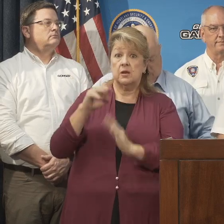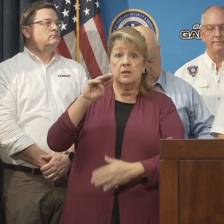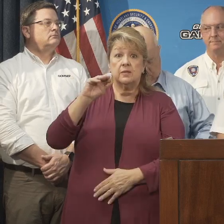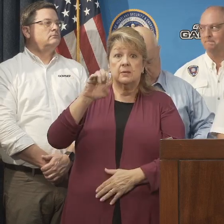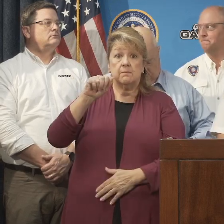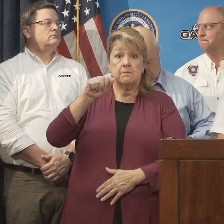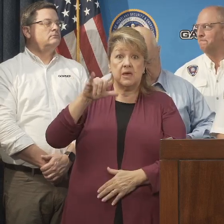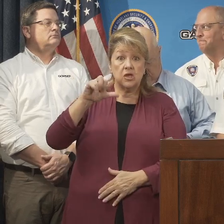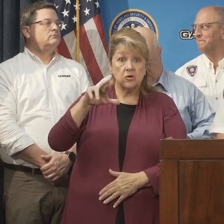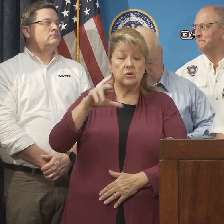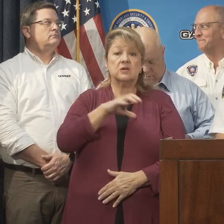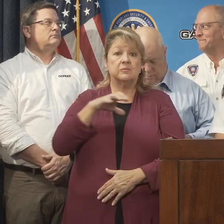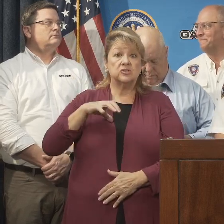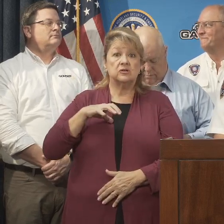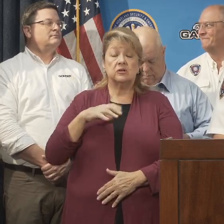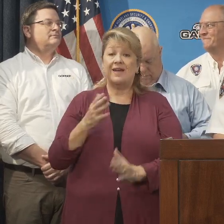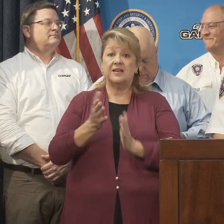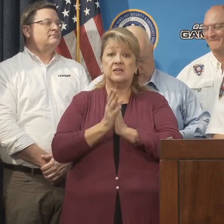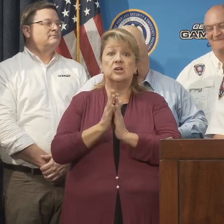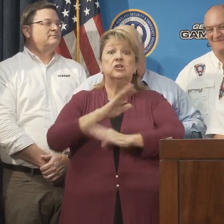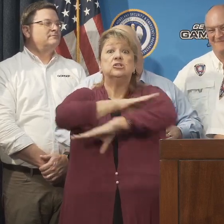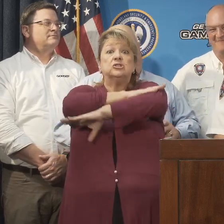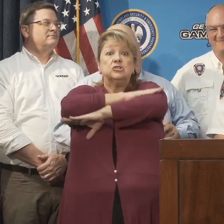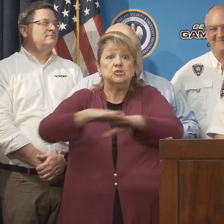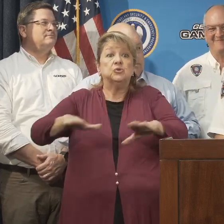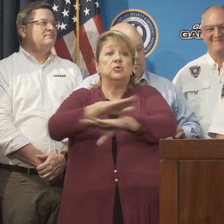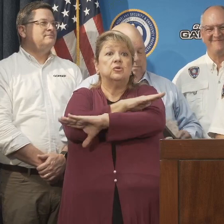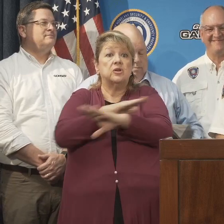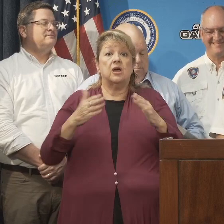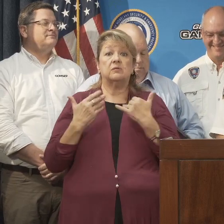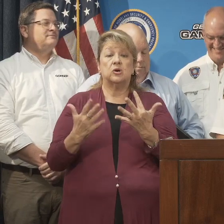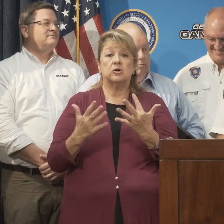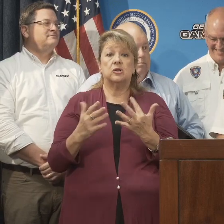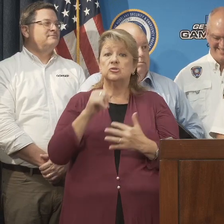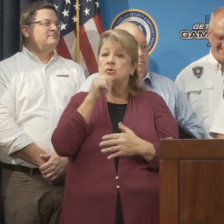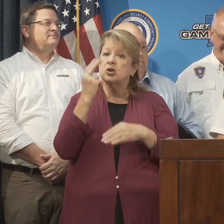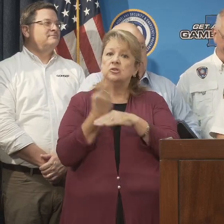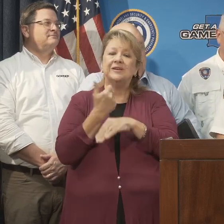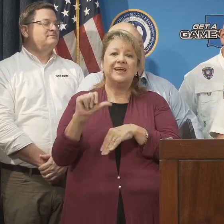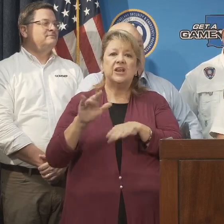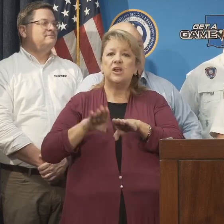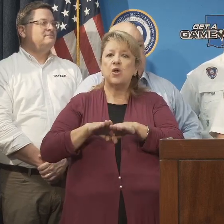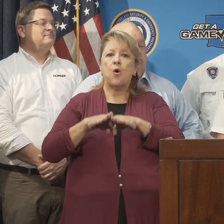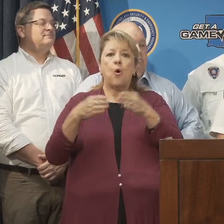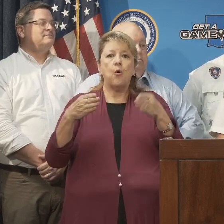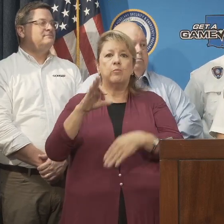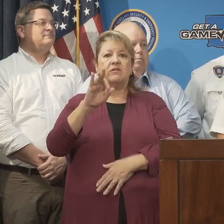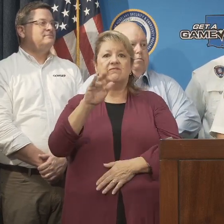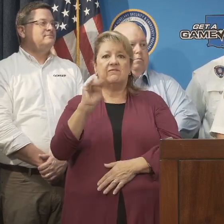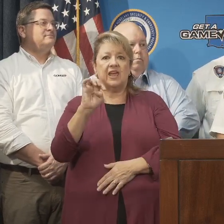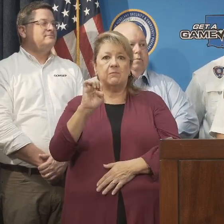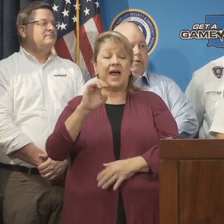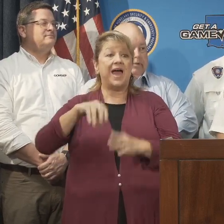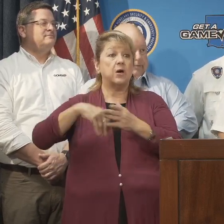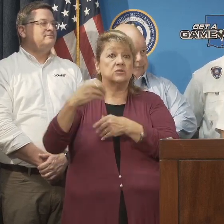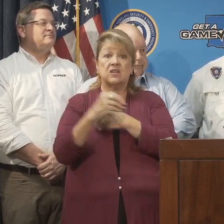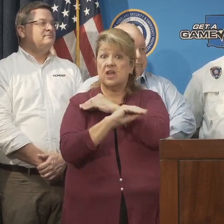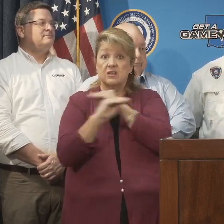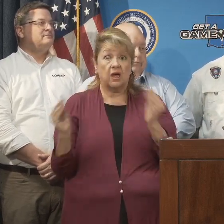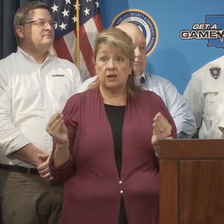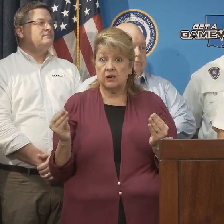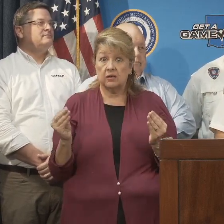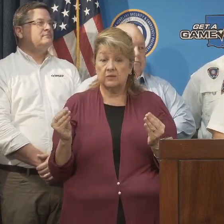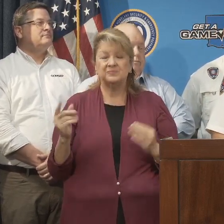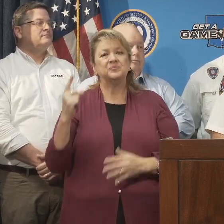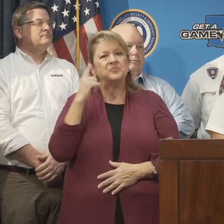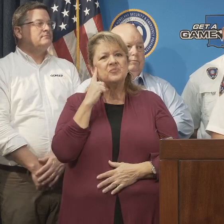said, we're asking, don't burn anything. Do not use any type of open flame outside. Think